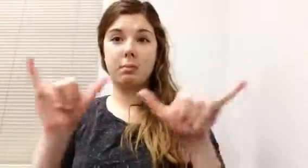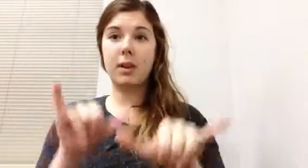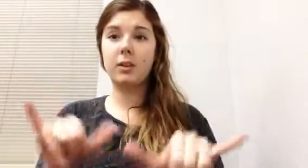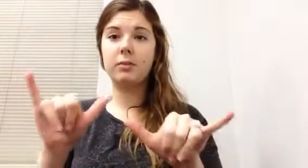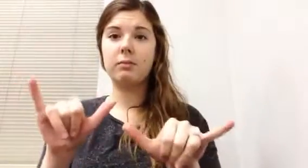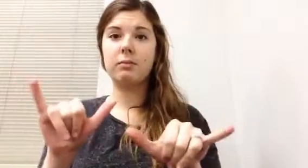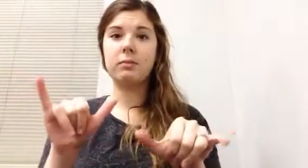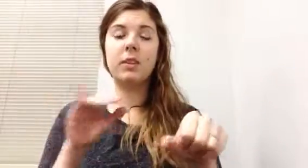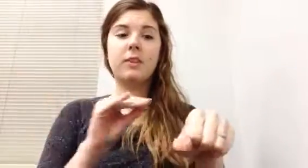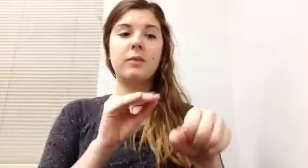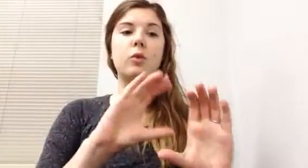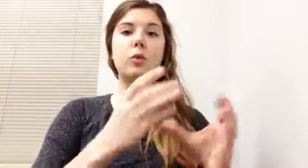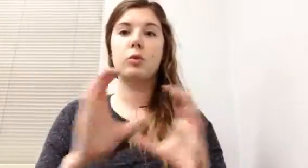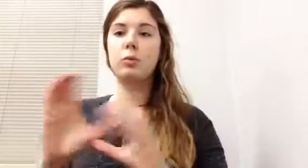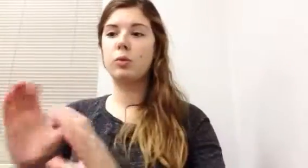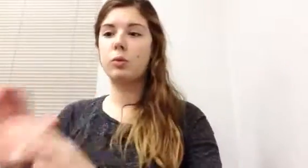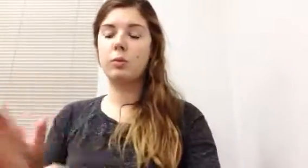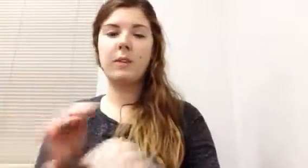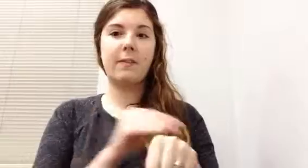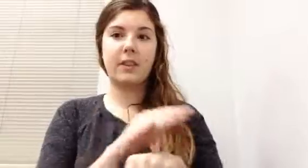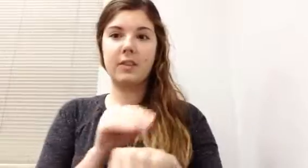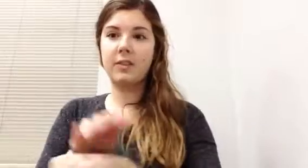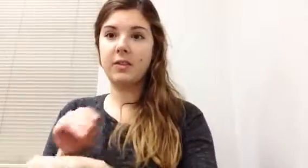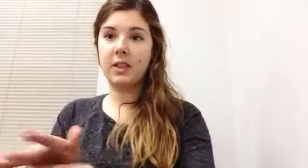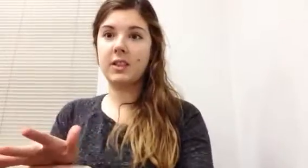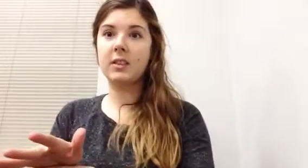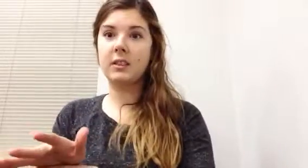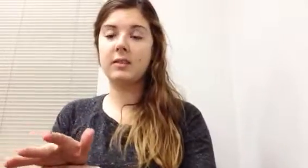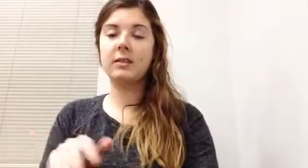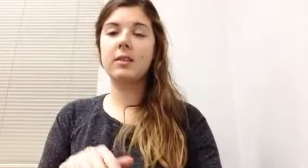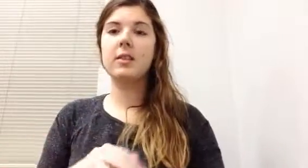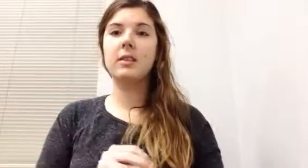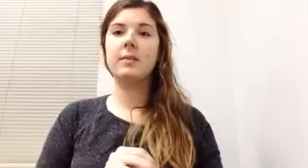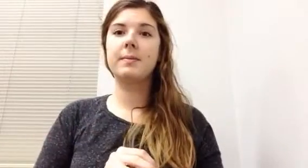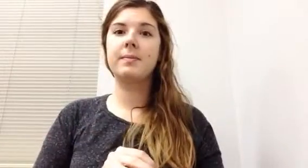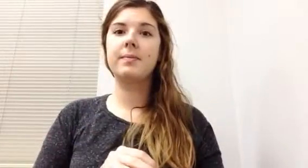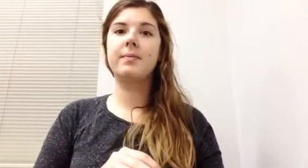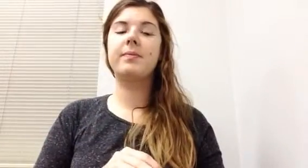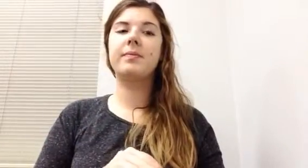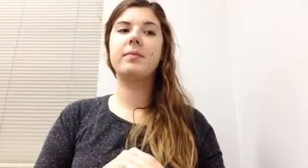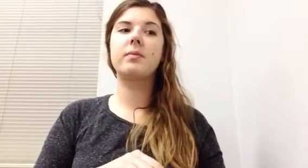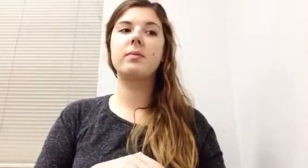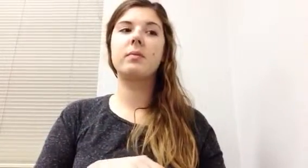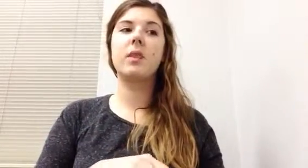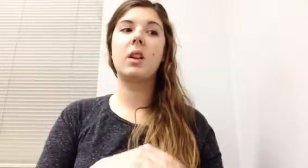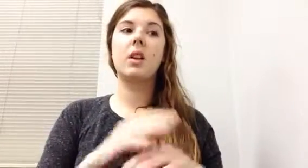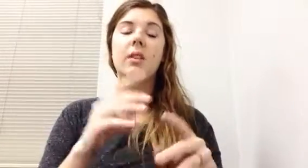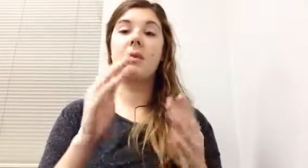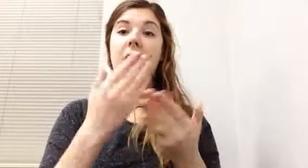groups. Very often an existing condition could be redefined as a social problem.